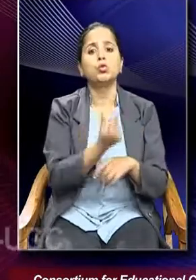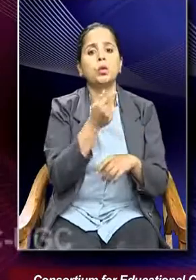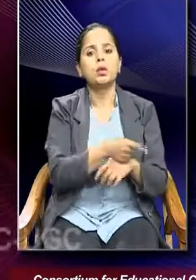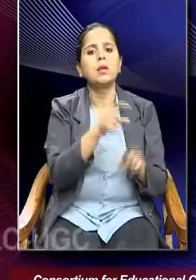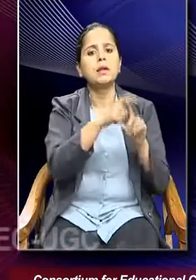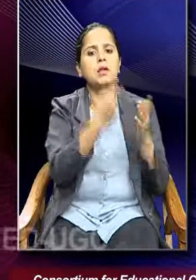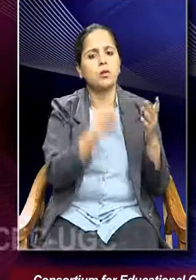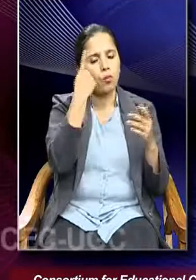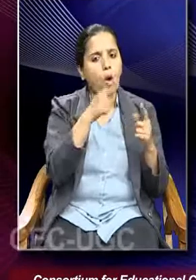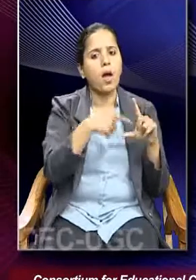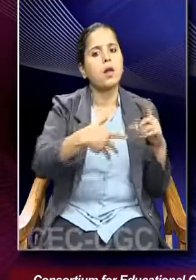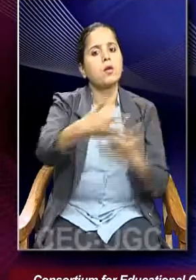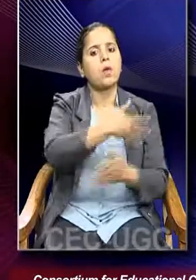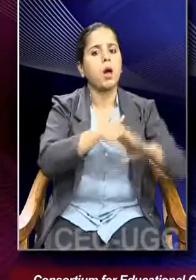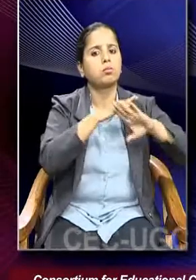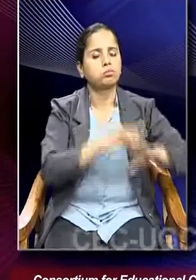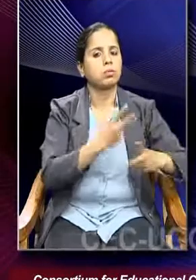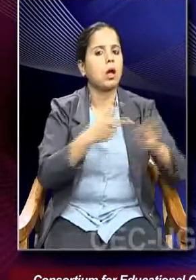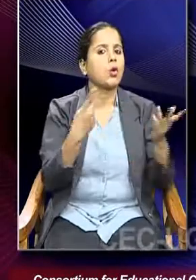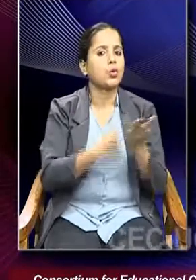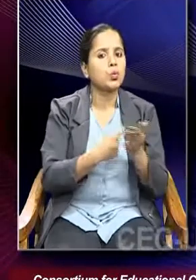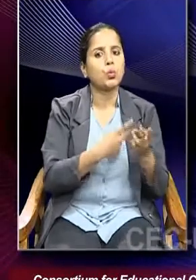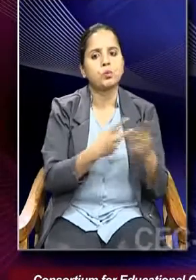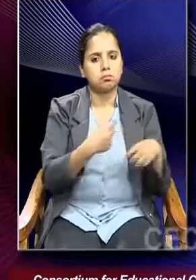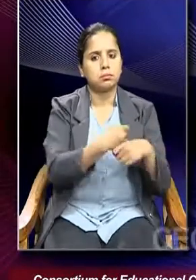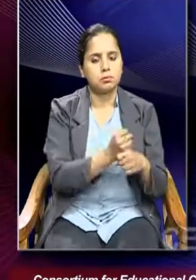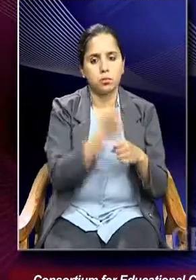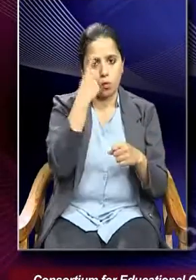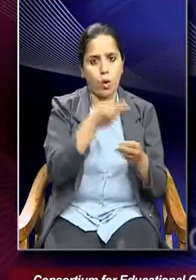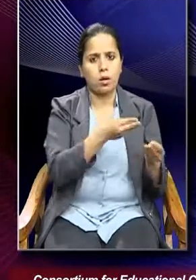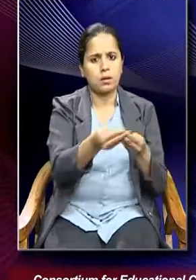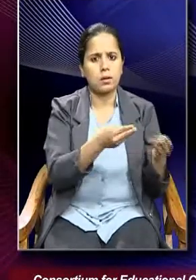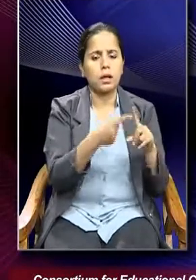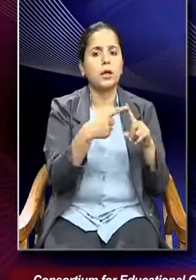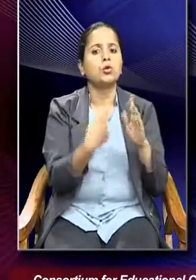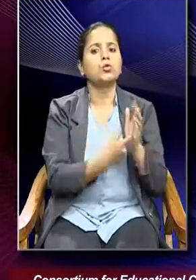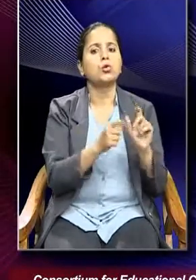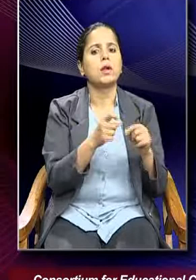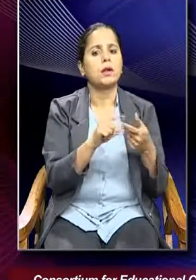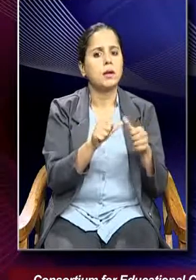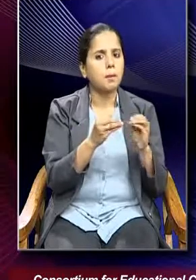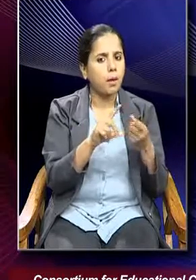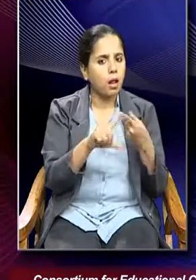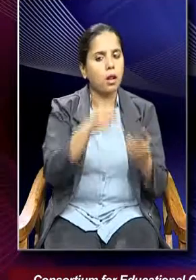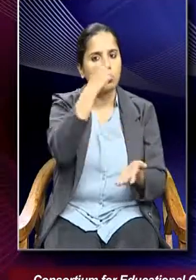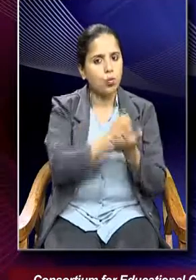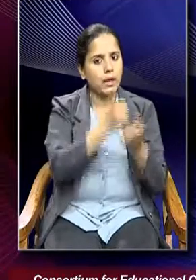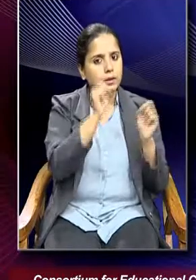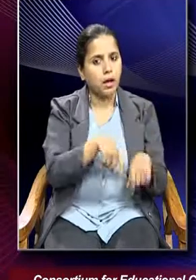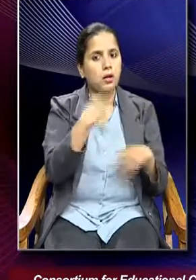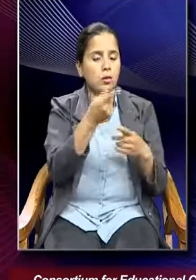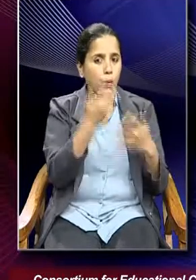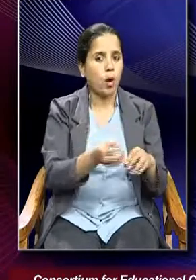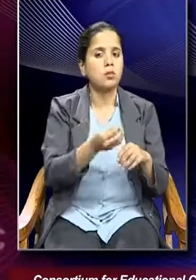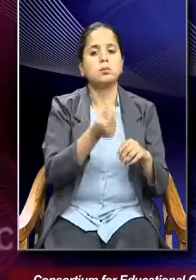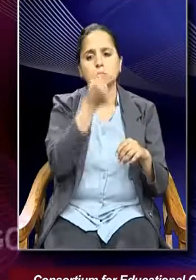environmental regulations, and by allocating tradable rights to emit pollution, and it is considered